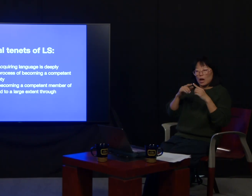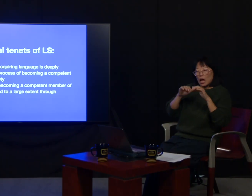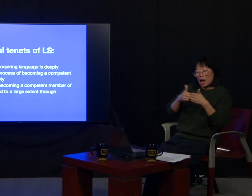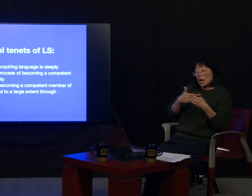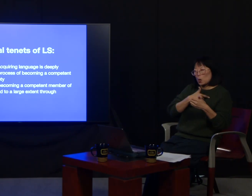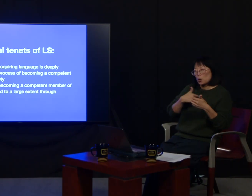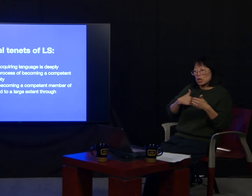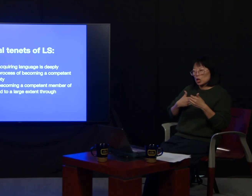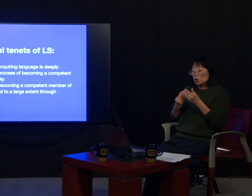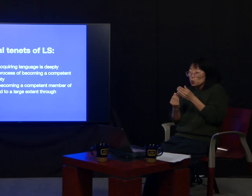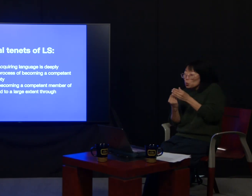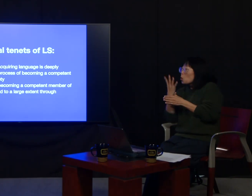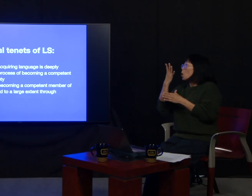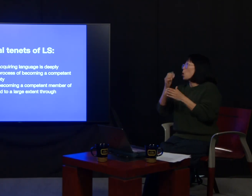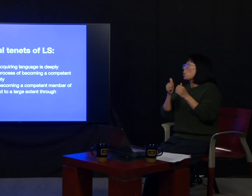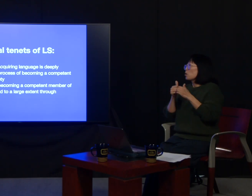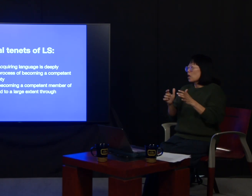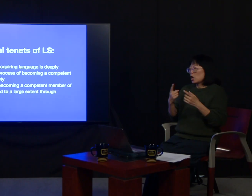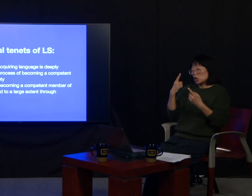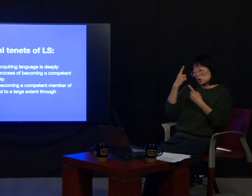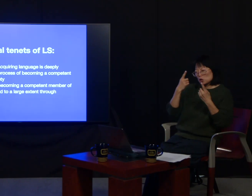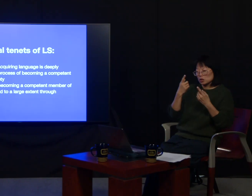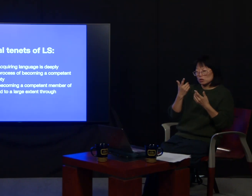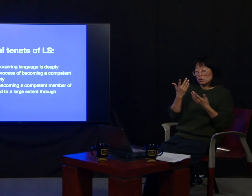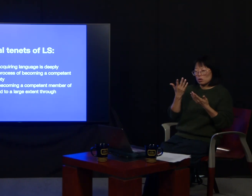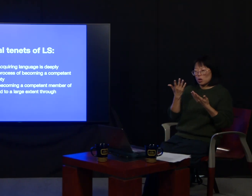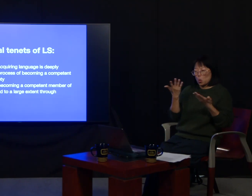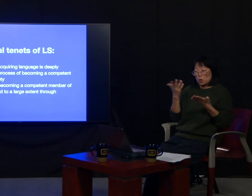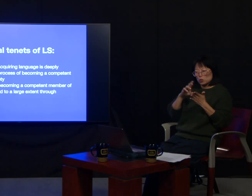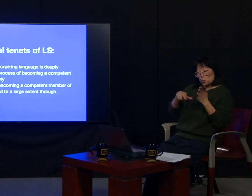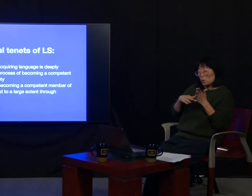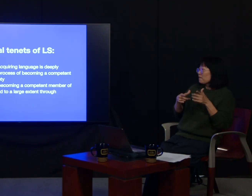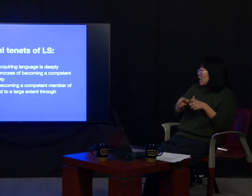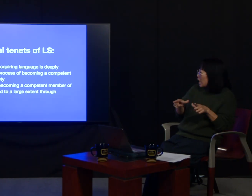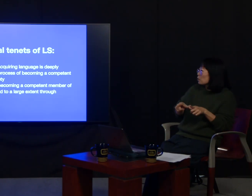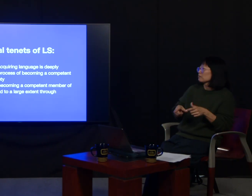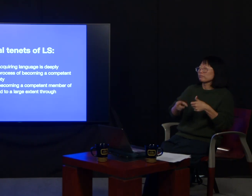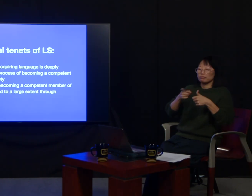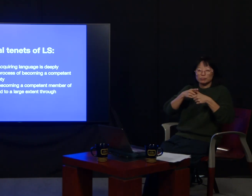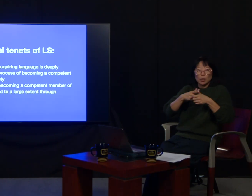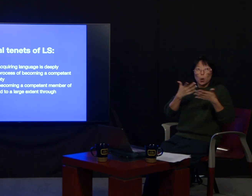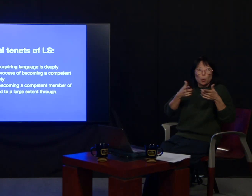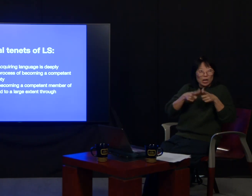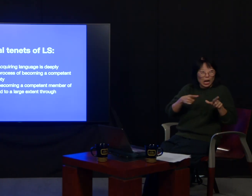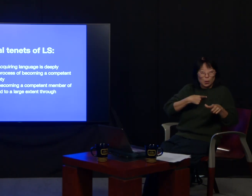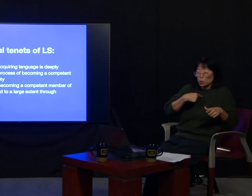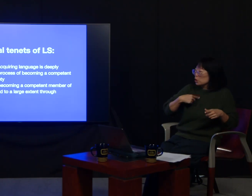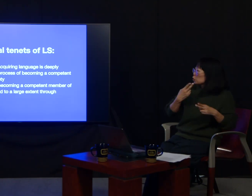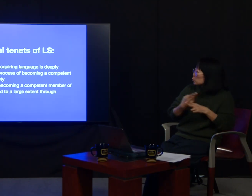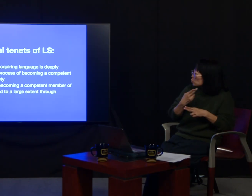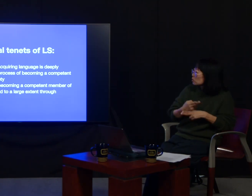language. We grow, and sometimes we don't think about the role of language, how we use it,